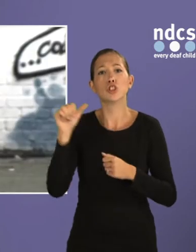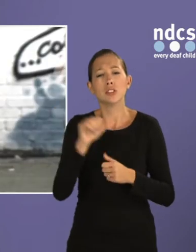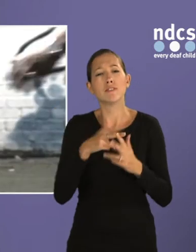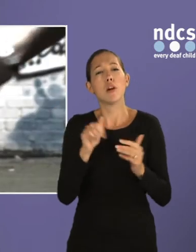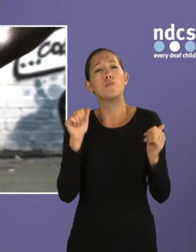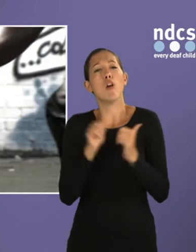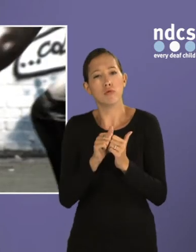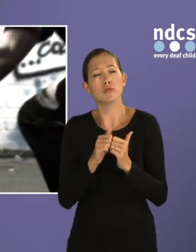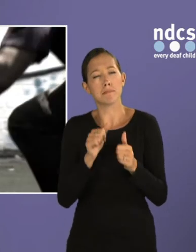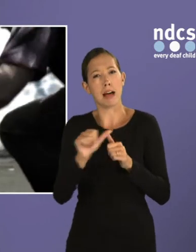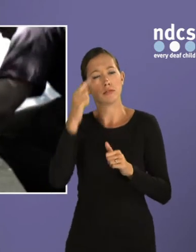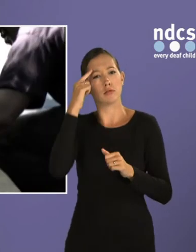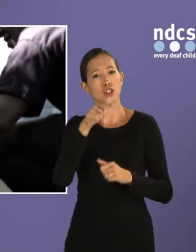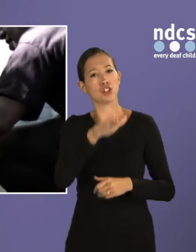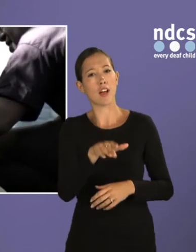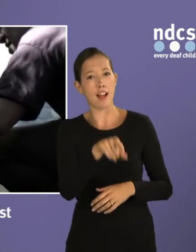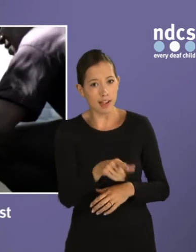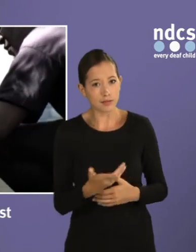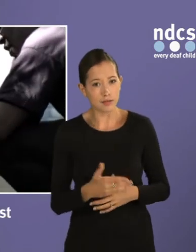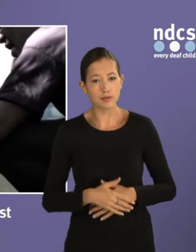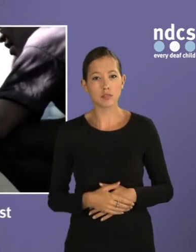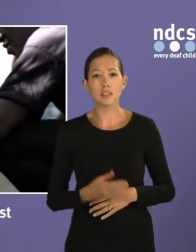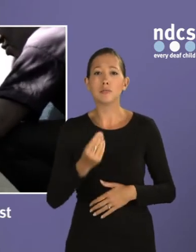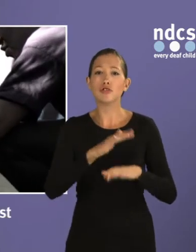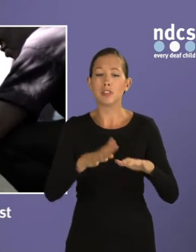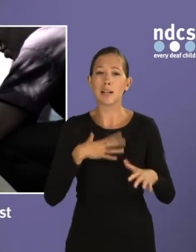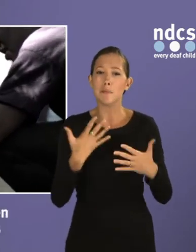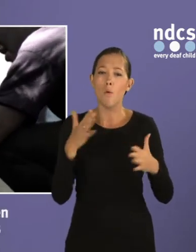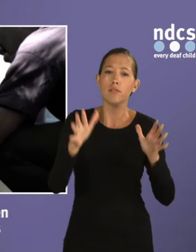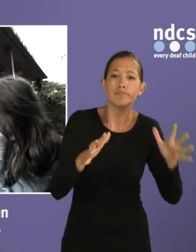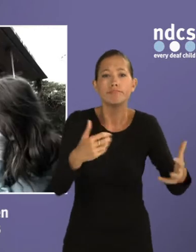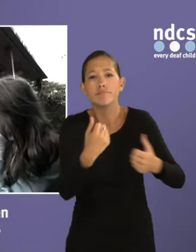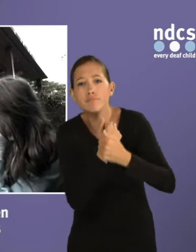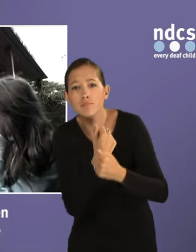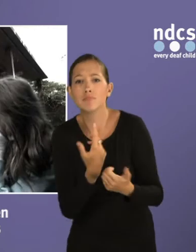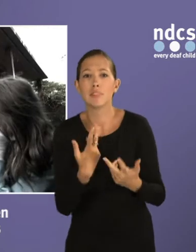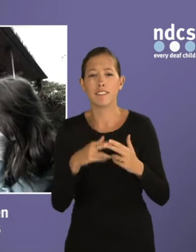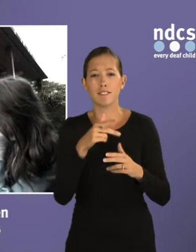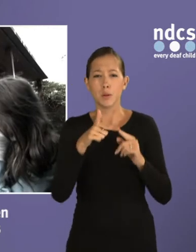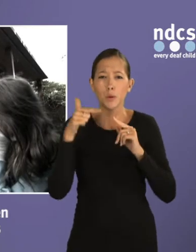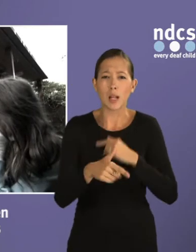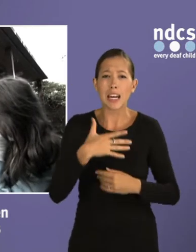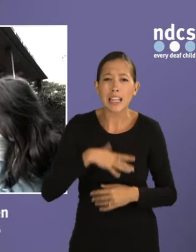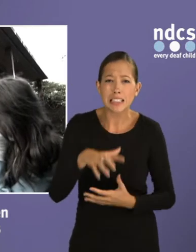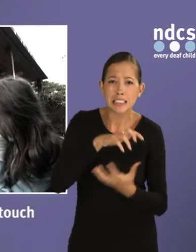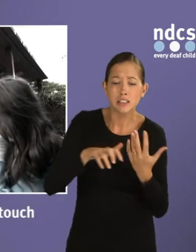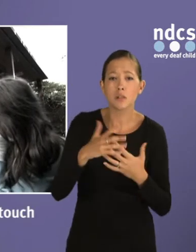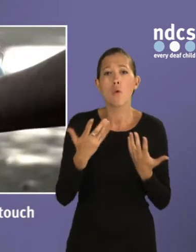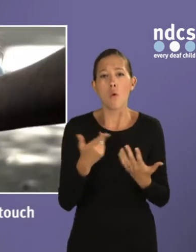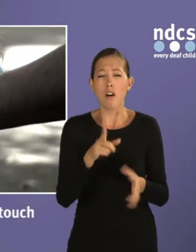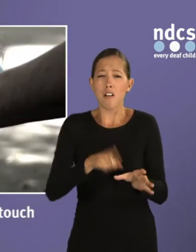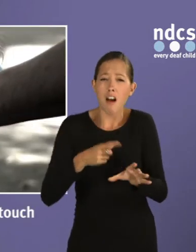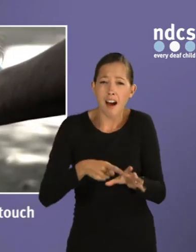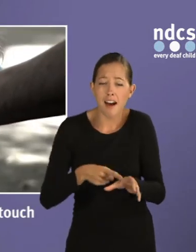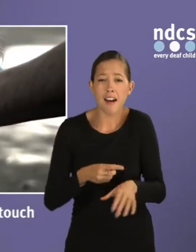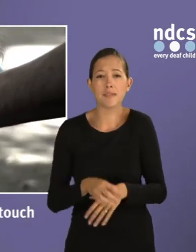comfort, this should only take place if appropriate and in the best interest of the child. Very young or children with complex needs may